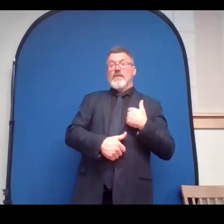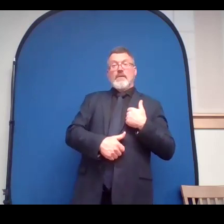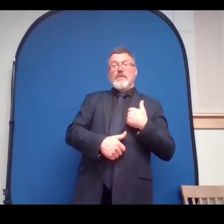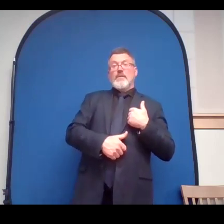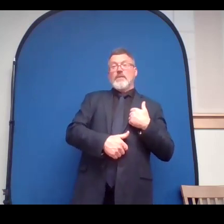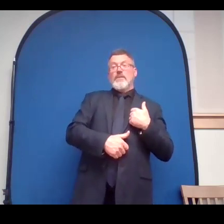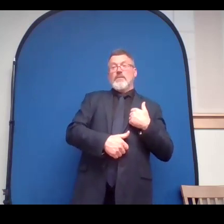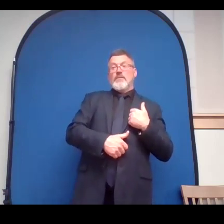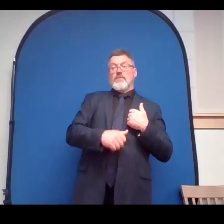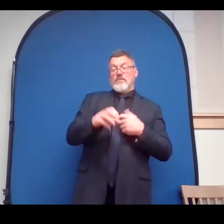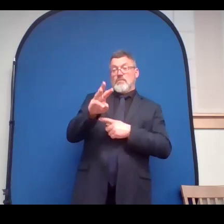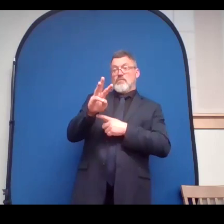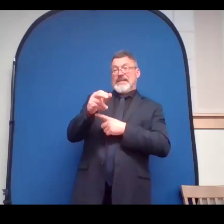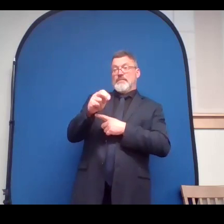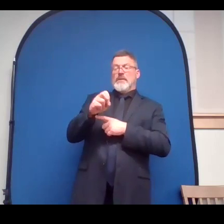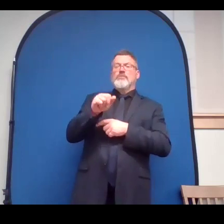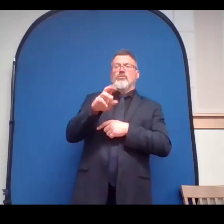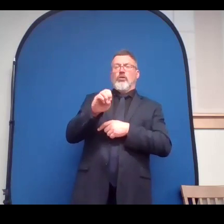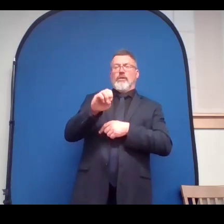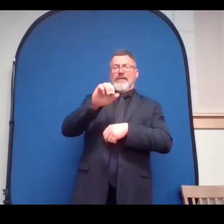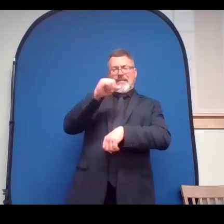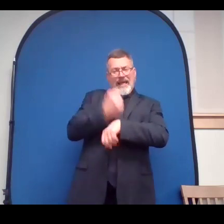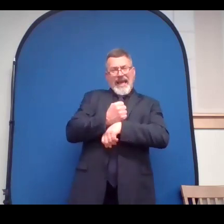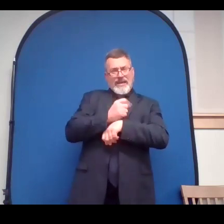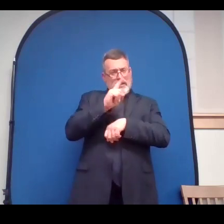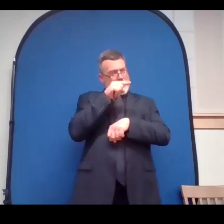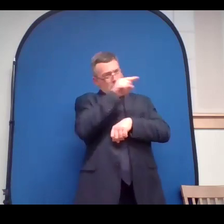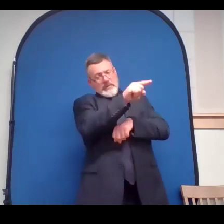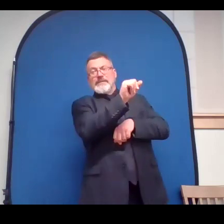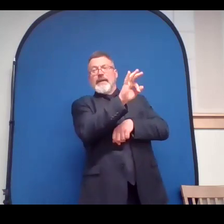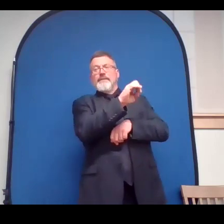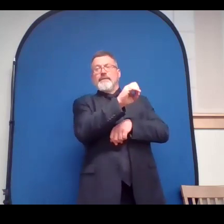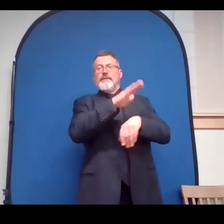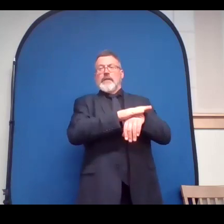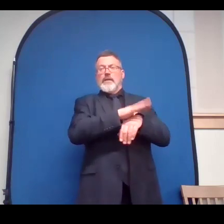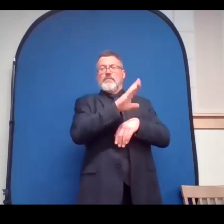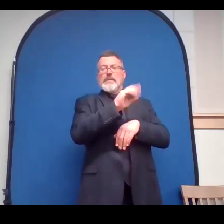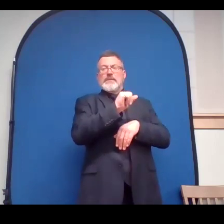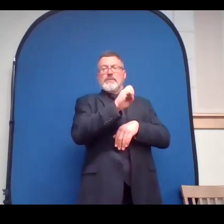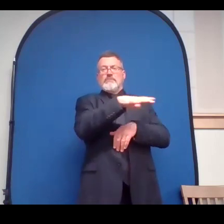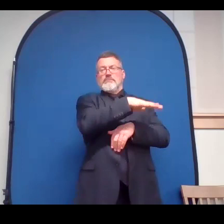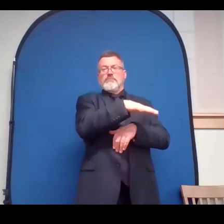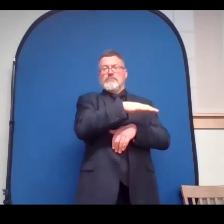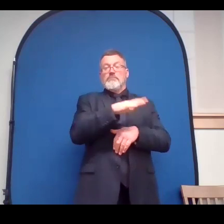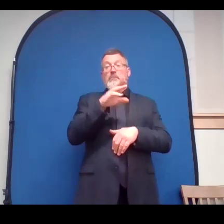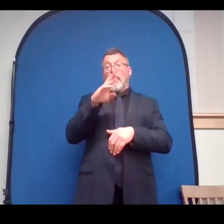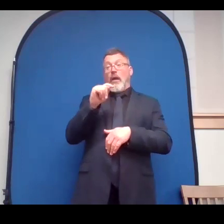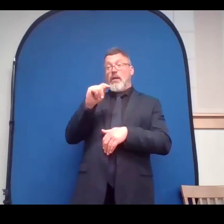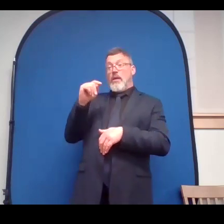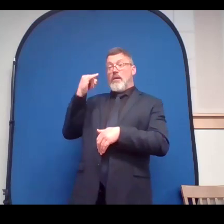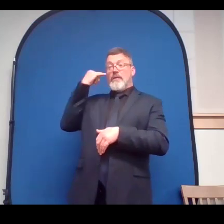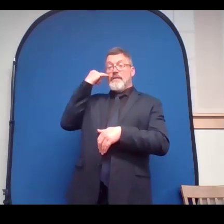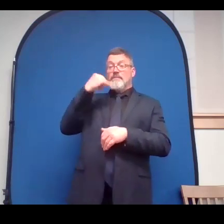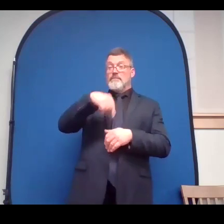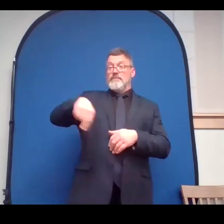safe, a vault, if you will, for, say, a normal battle assembly. But if we were to go down to